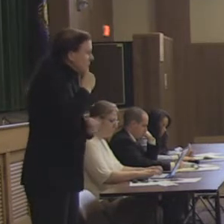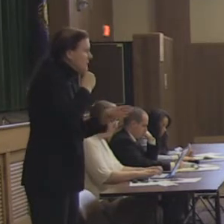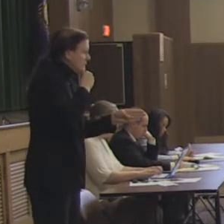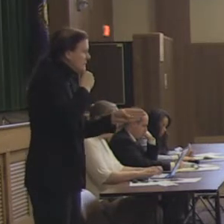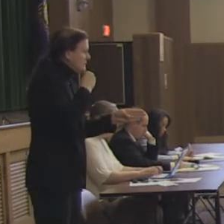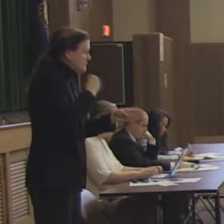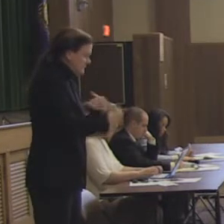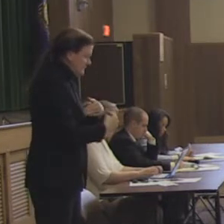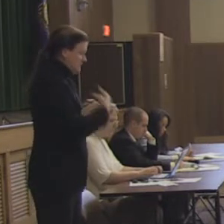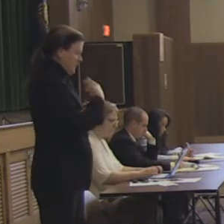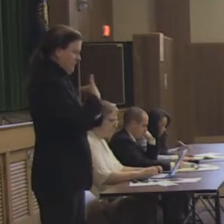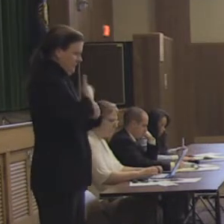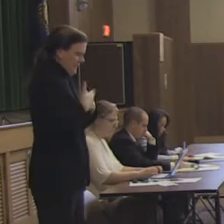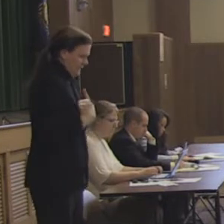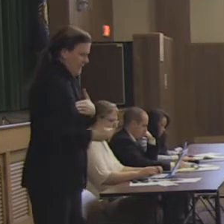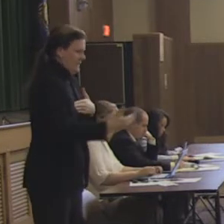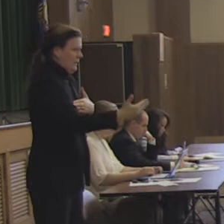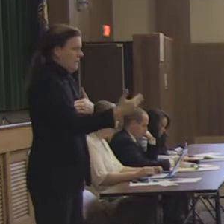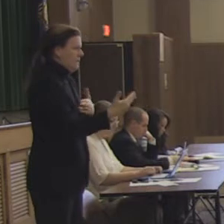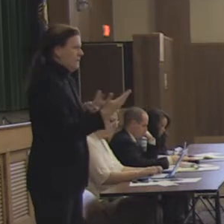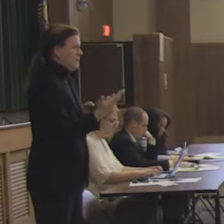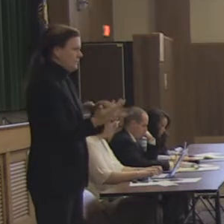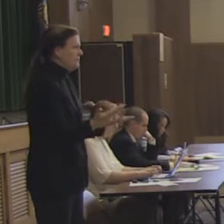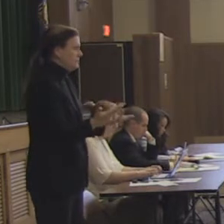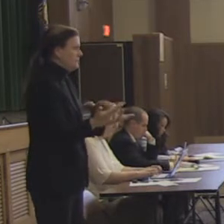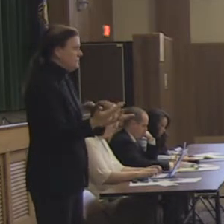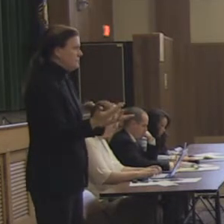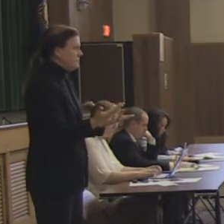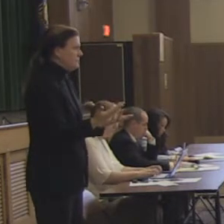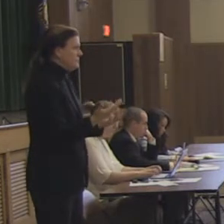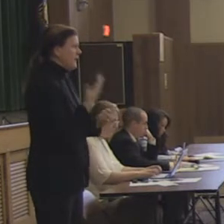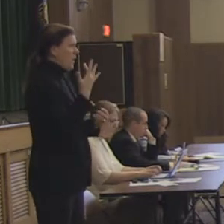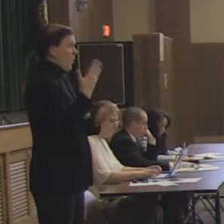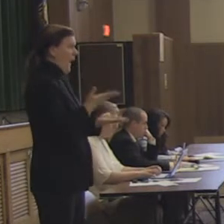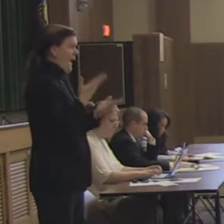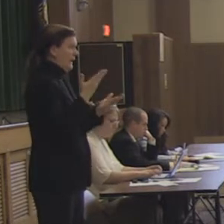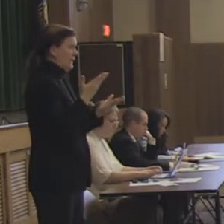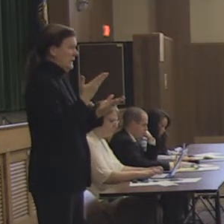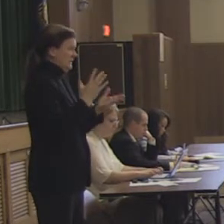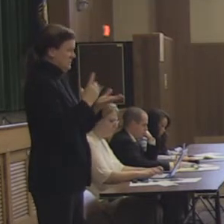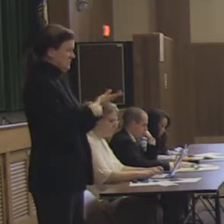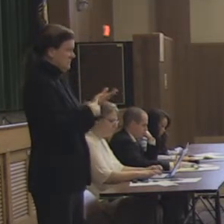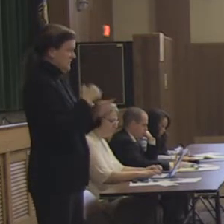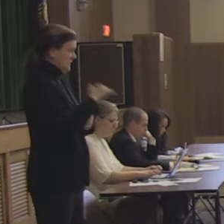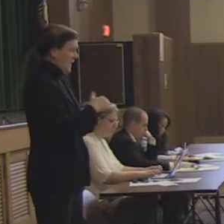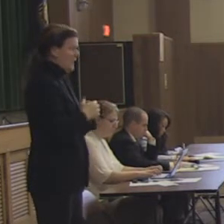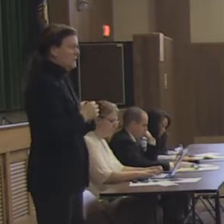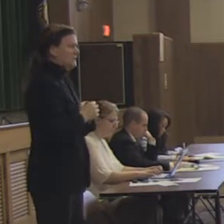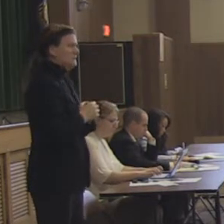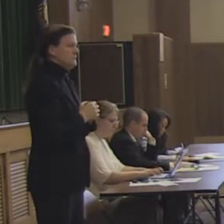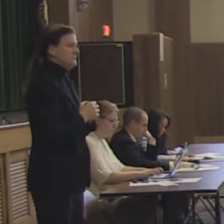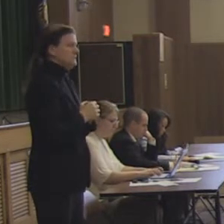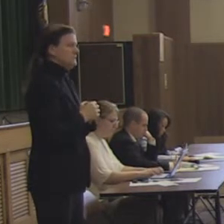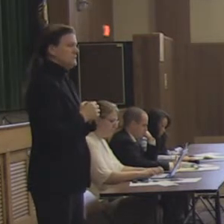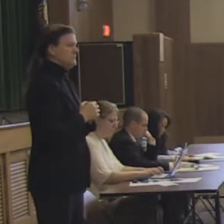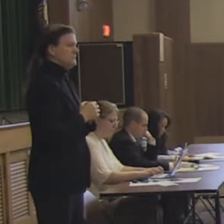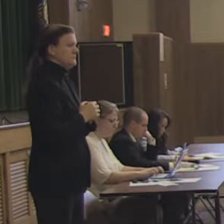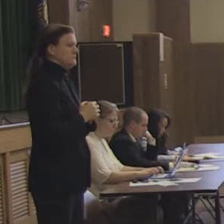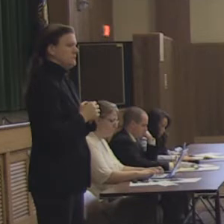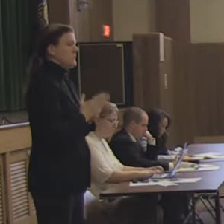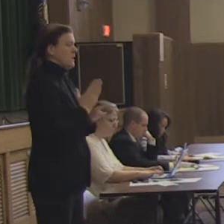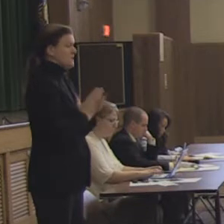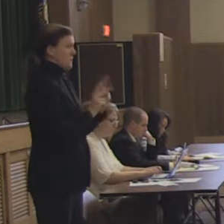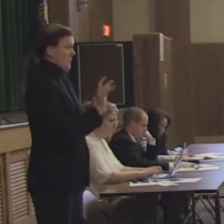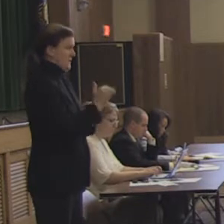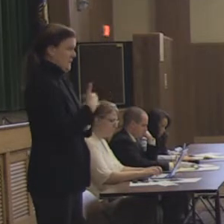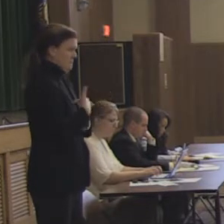with mental illness on those things. Why am I bringing this up is some certain individuals like myself and